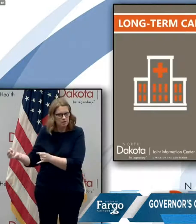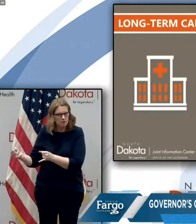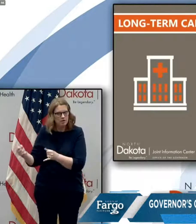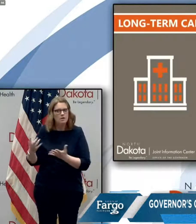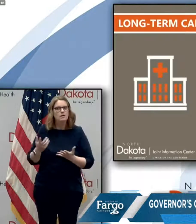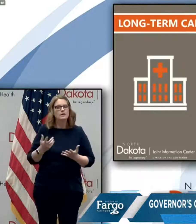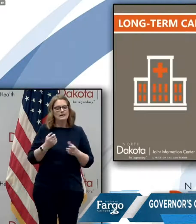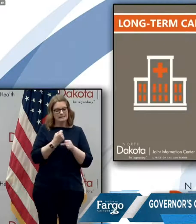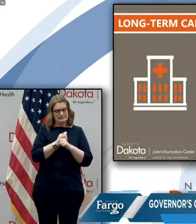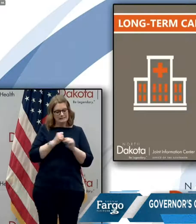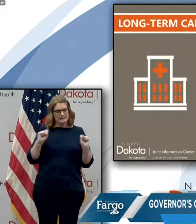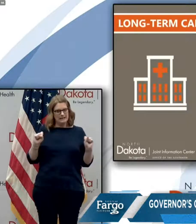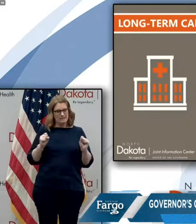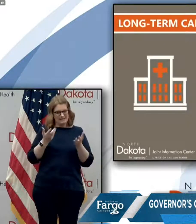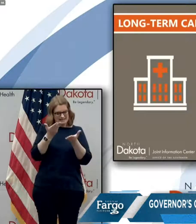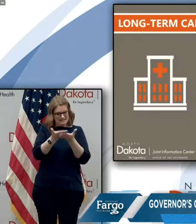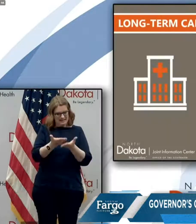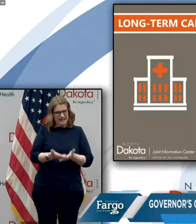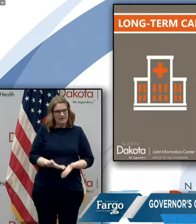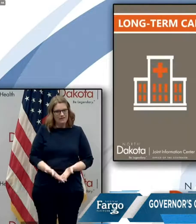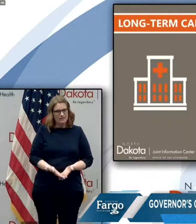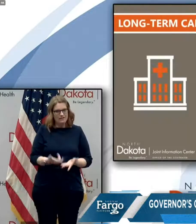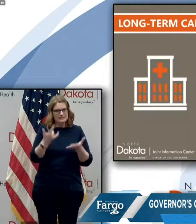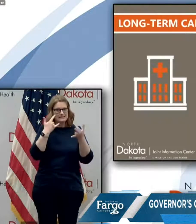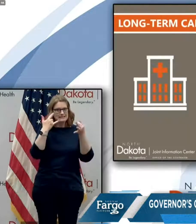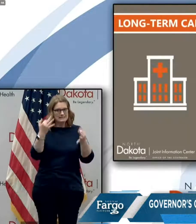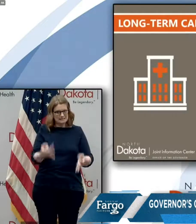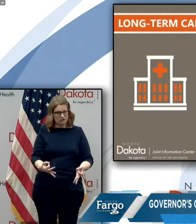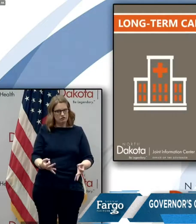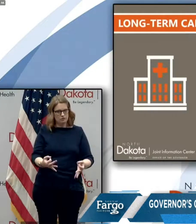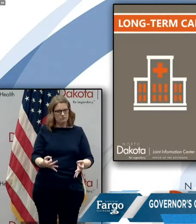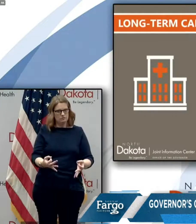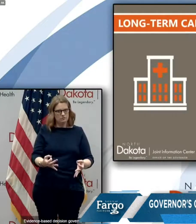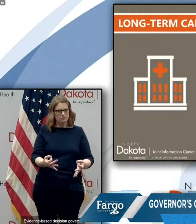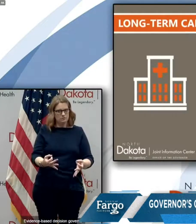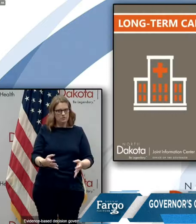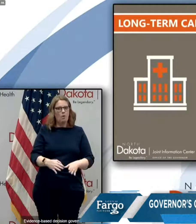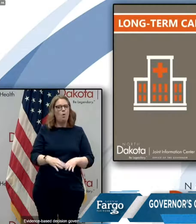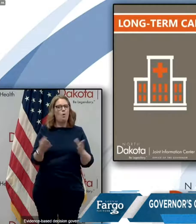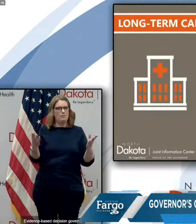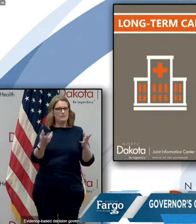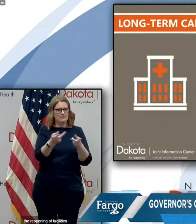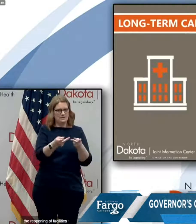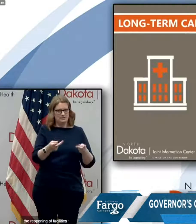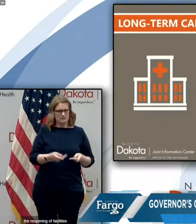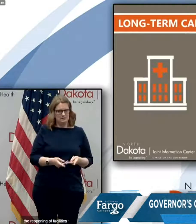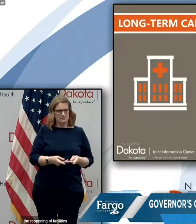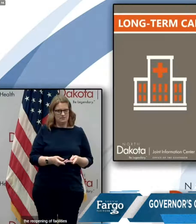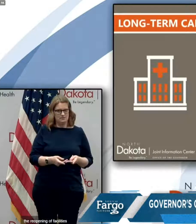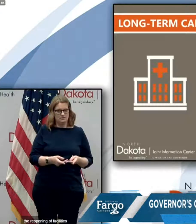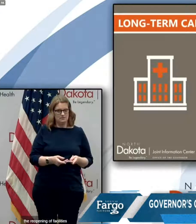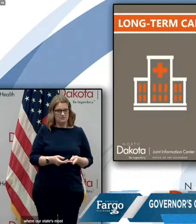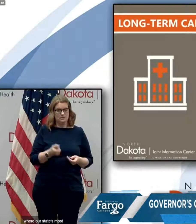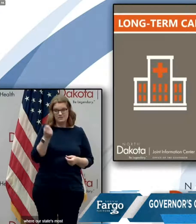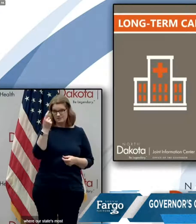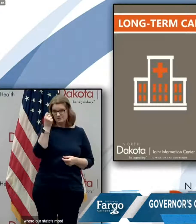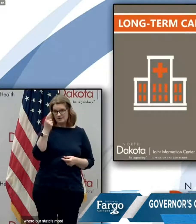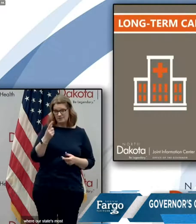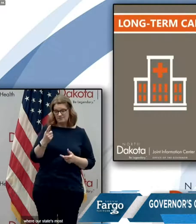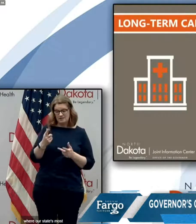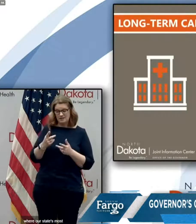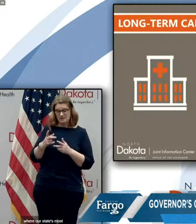resident-centered, evidence-based decision governs the reopening of facilities where our state's most vulnerable populations